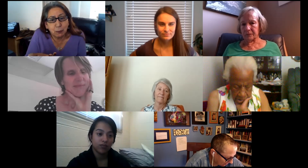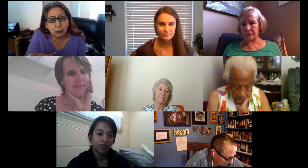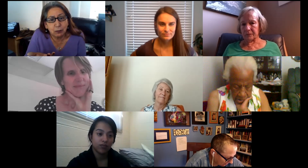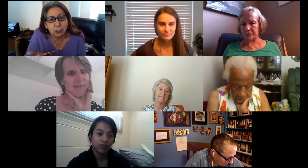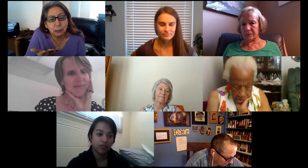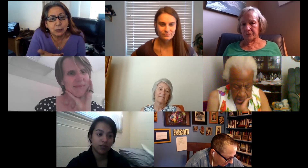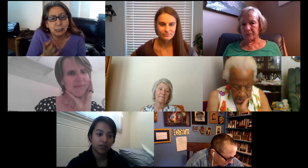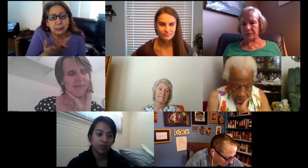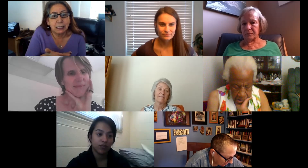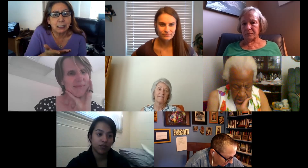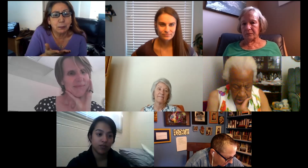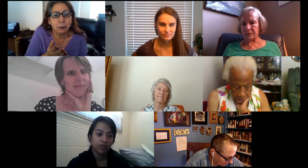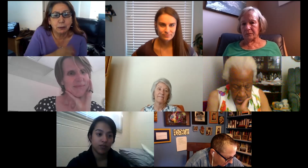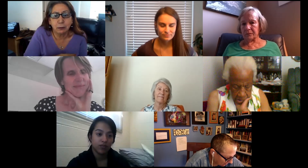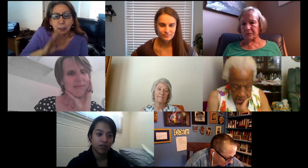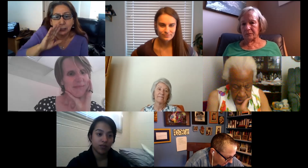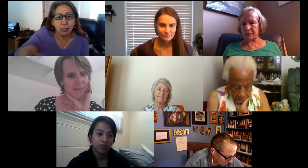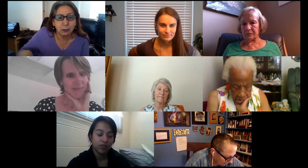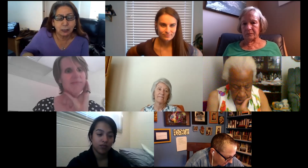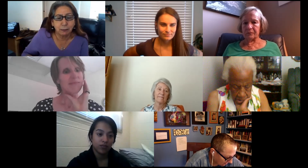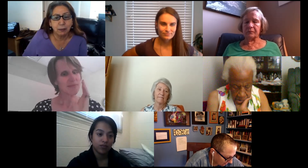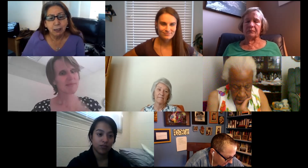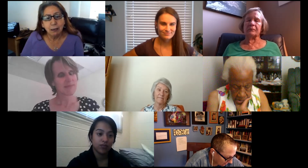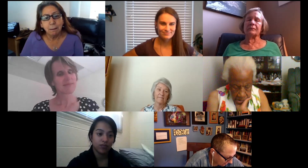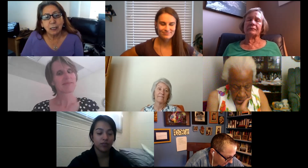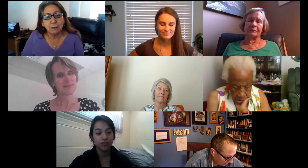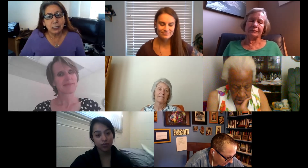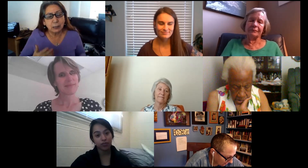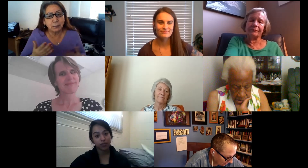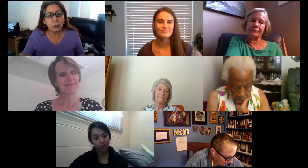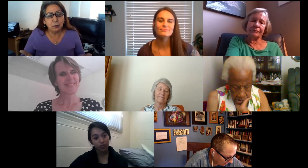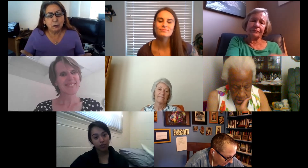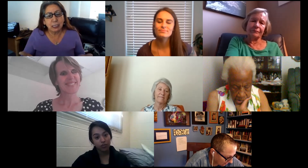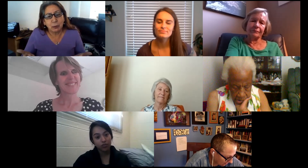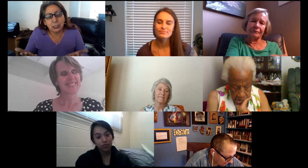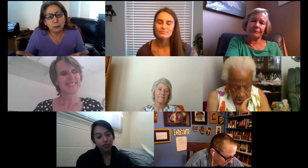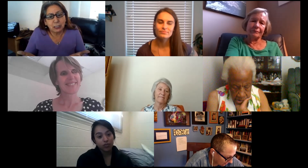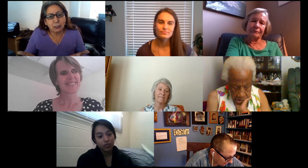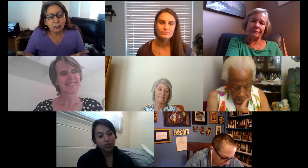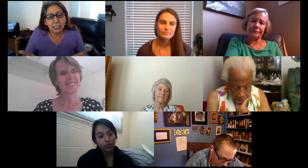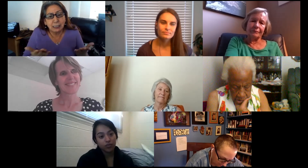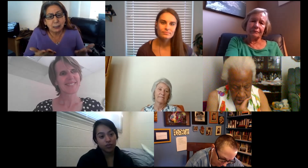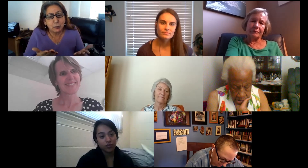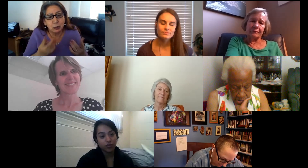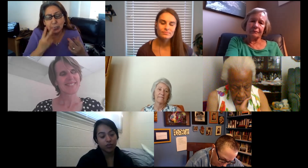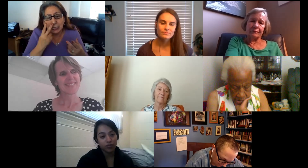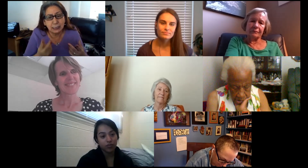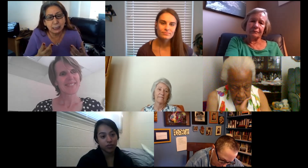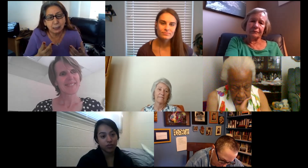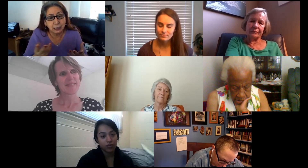think you're just being a stuck up or don't want to talk to them. But if you let them know, like when I told my daughter, you got to let them know you cannot see, because they